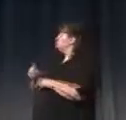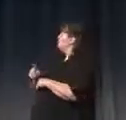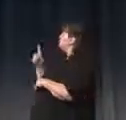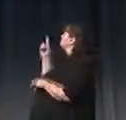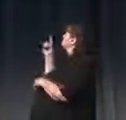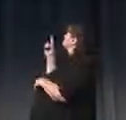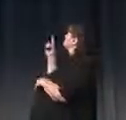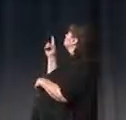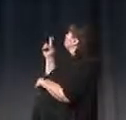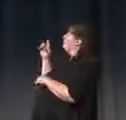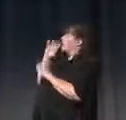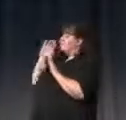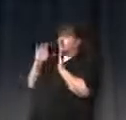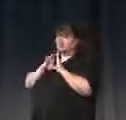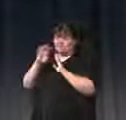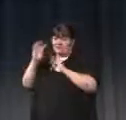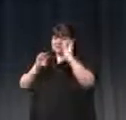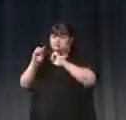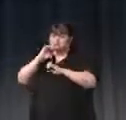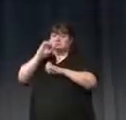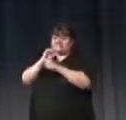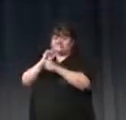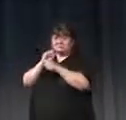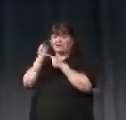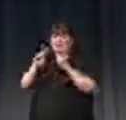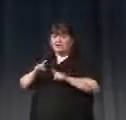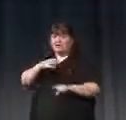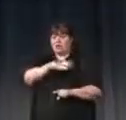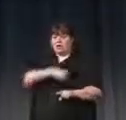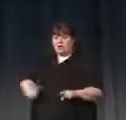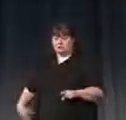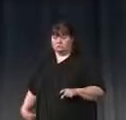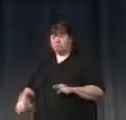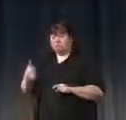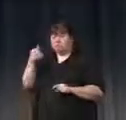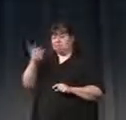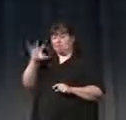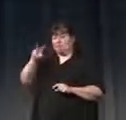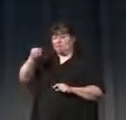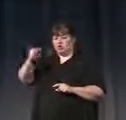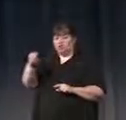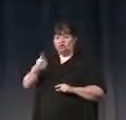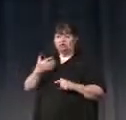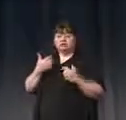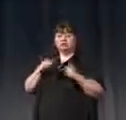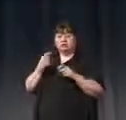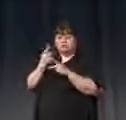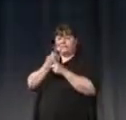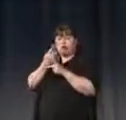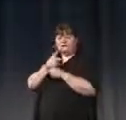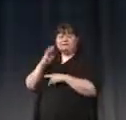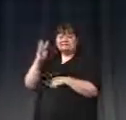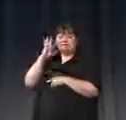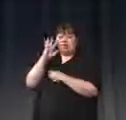a photo of an experiment that was done at Harvard back in the 30s. And they were trying to study sound localization. And they really wanted